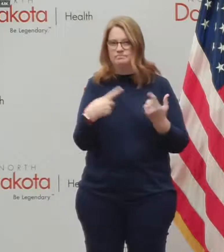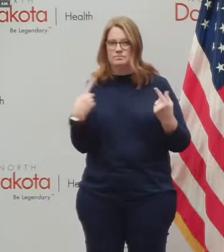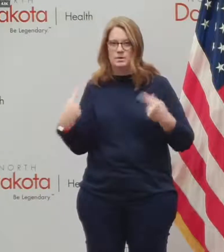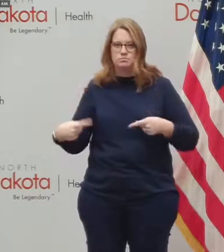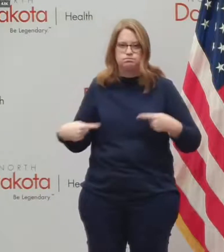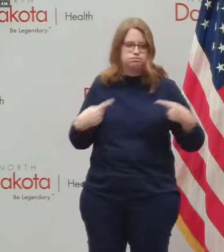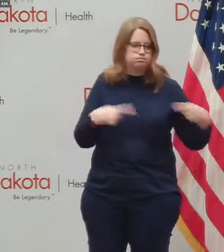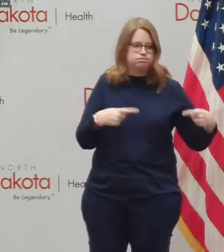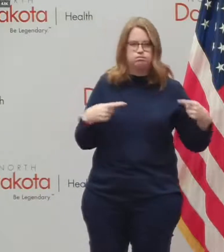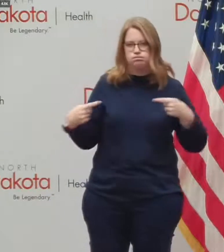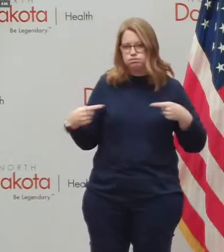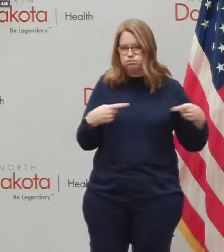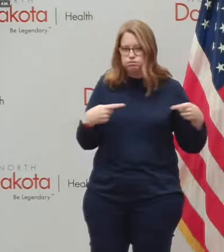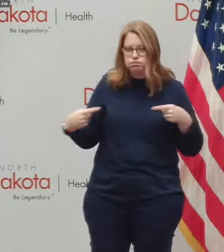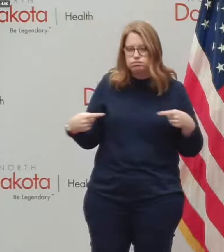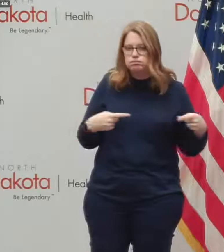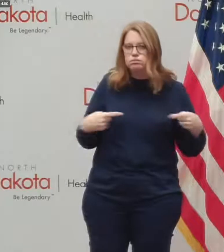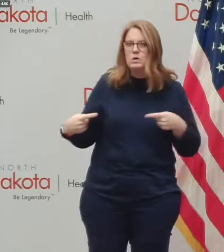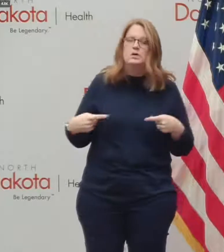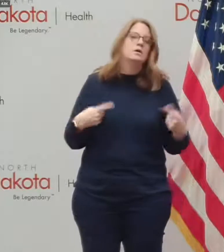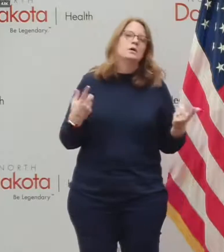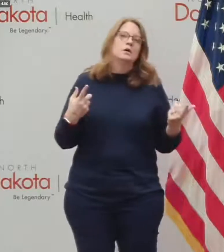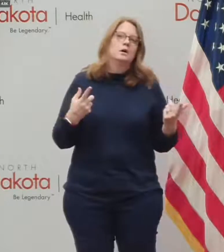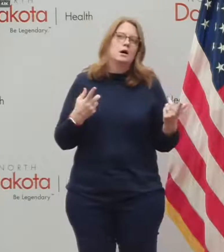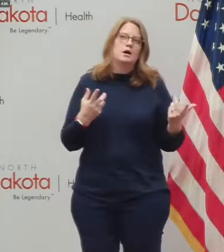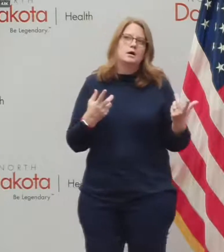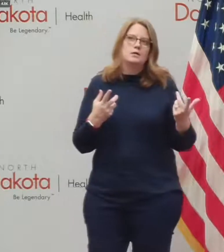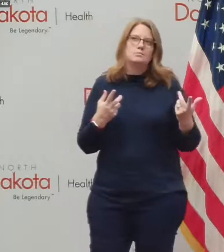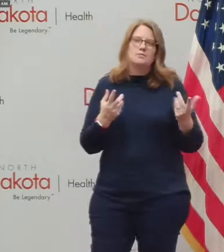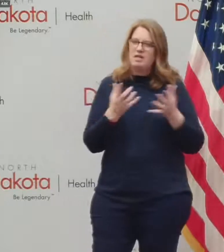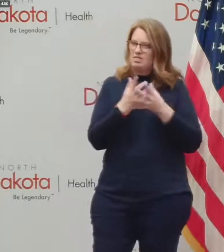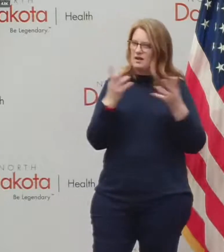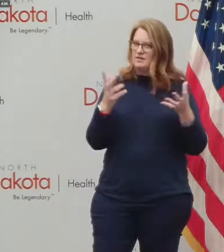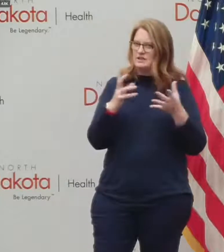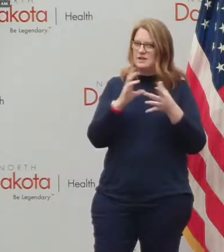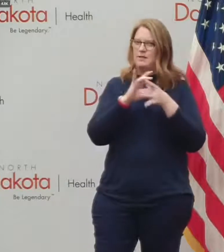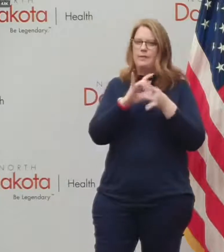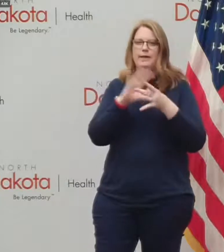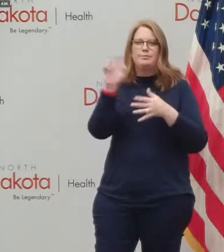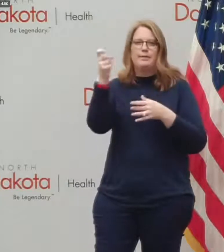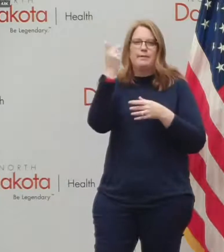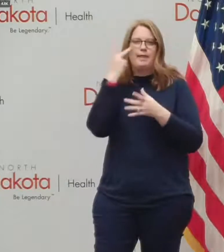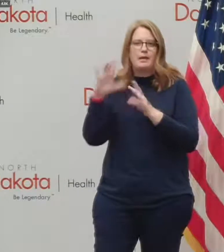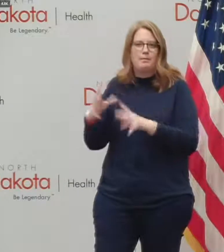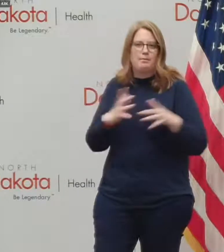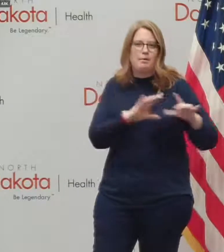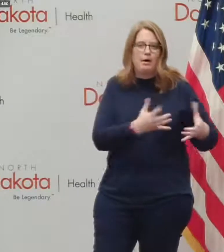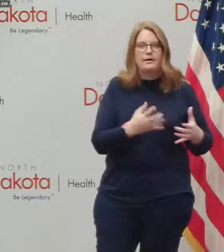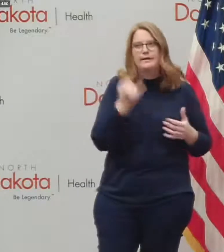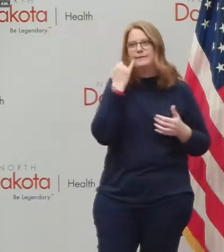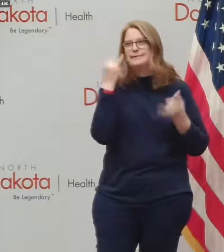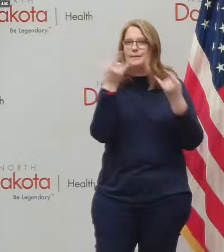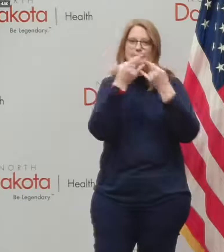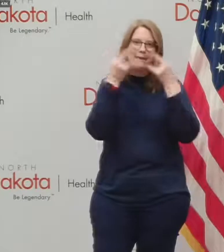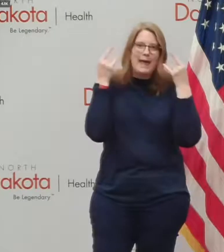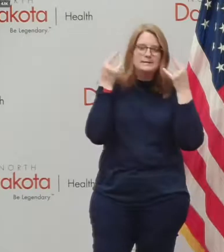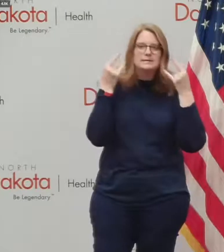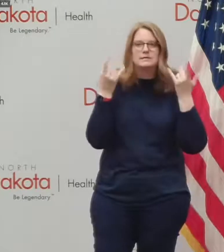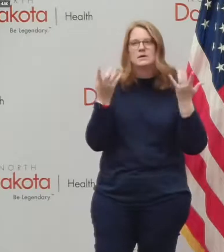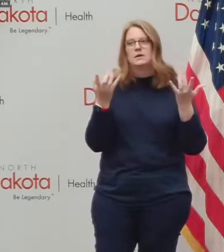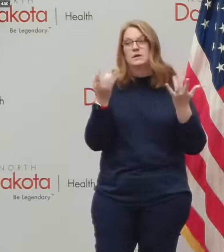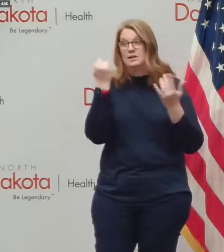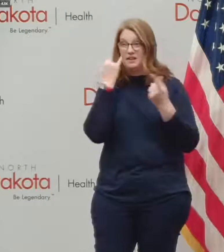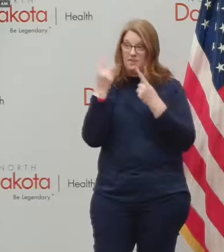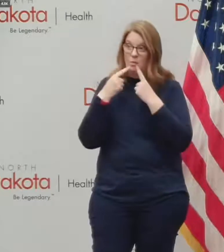opinions has been I would say politicized. So whether it's masks, their efficacy or